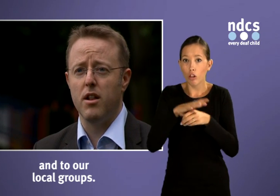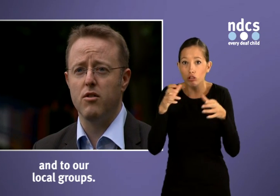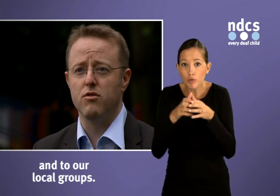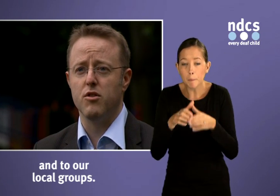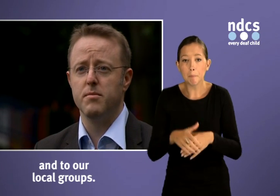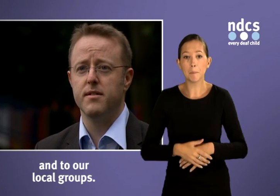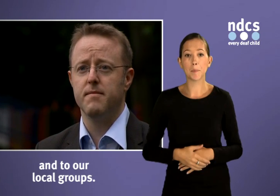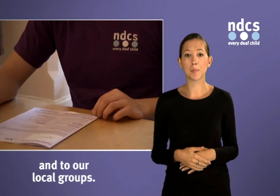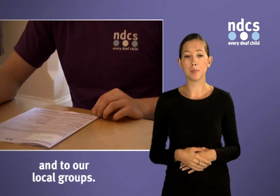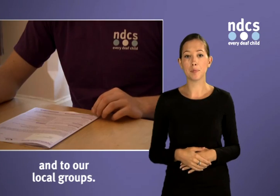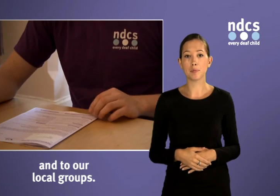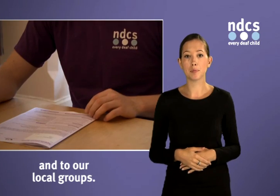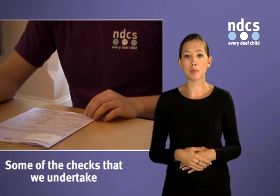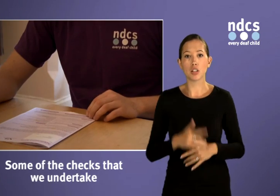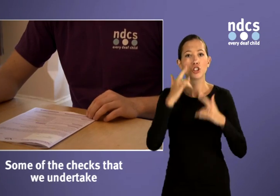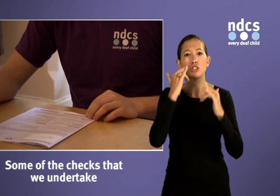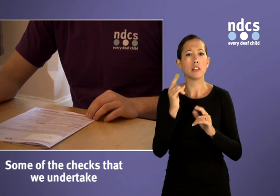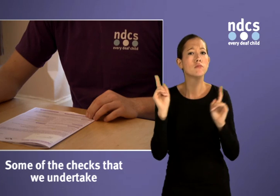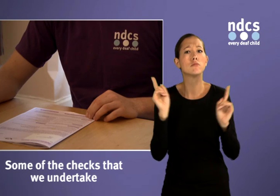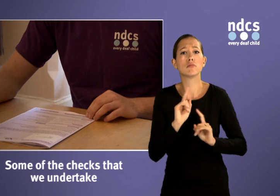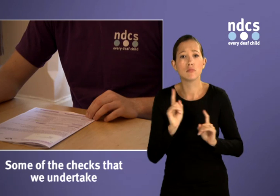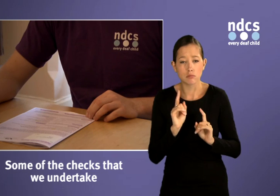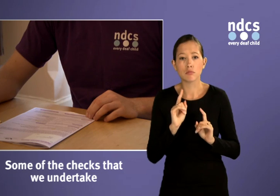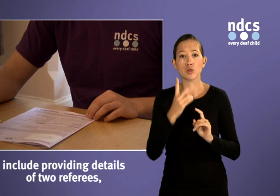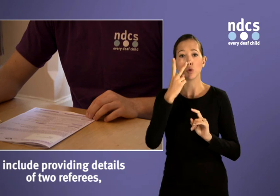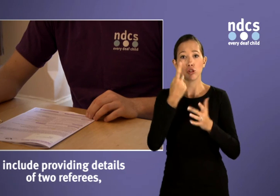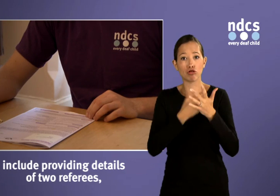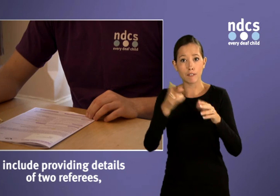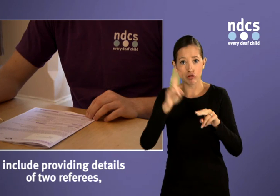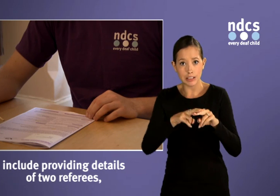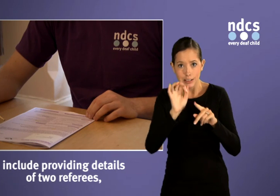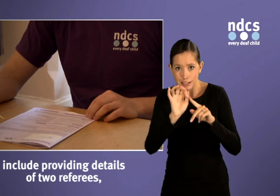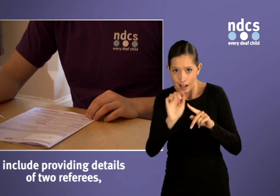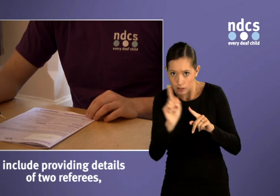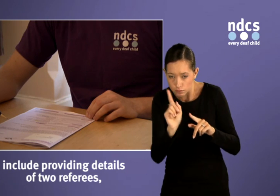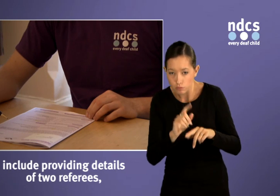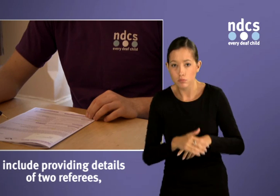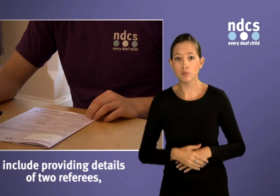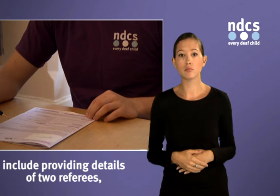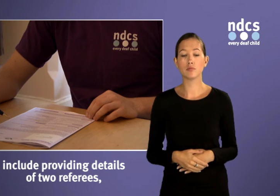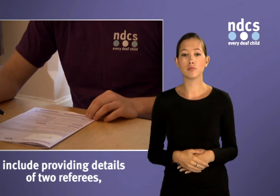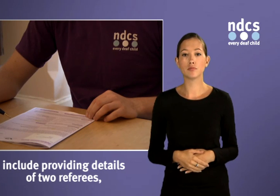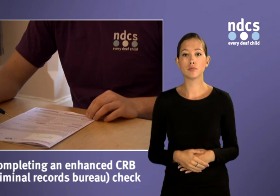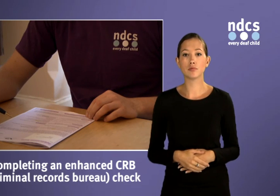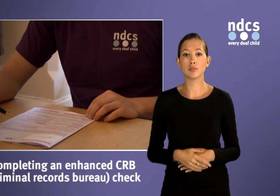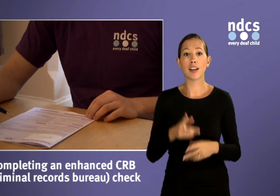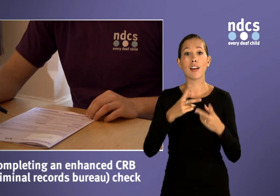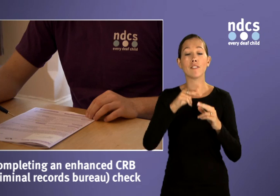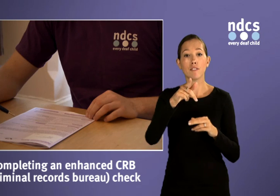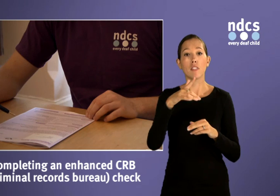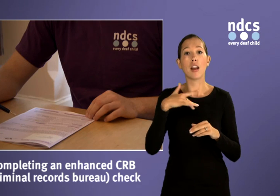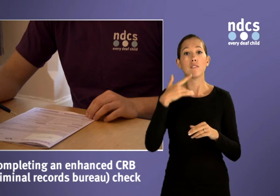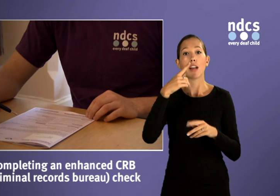and to our local groups. Some of the checks that we undertake include providing details of 2 referees,